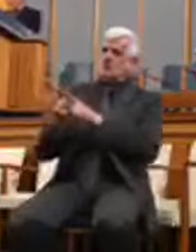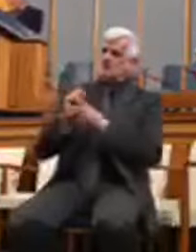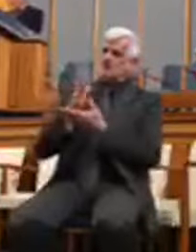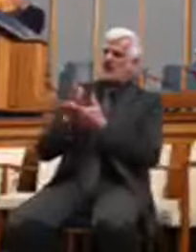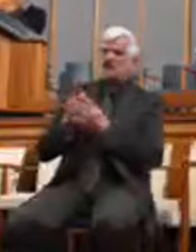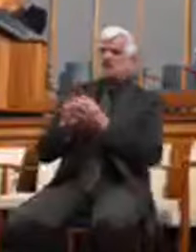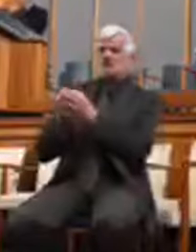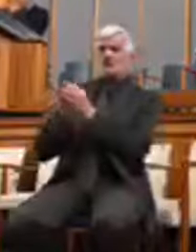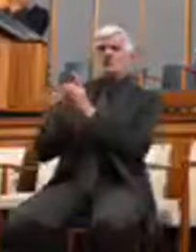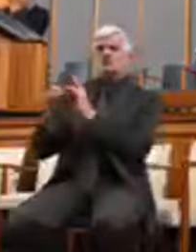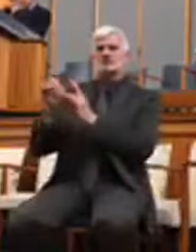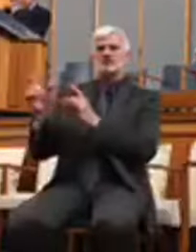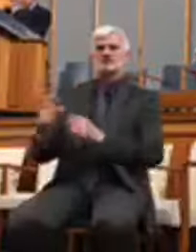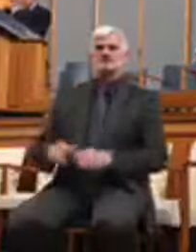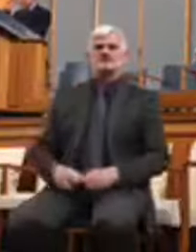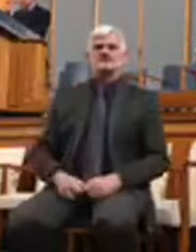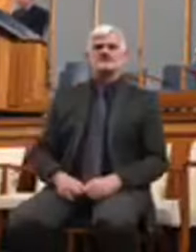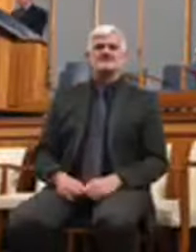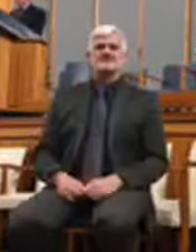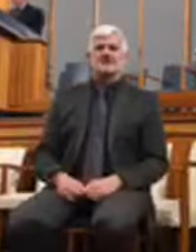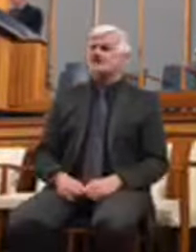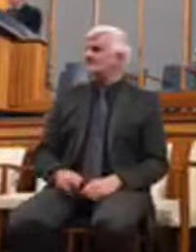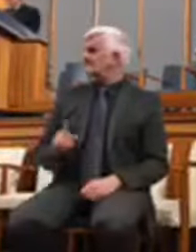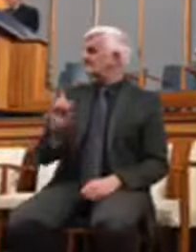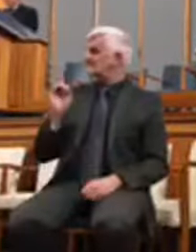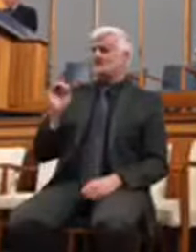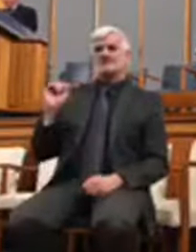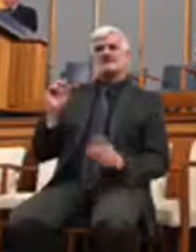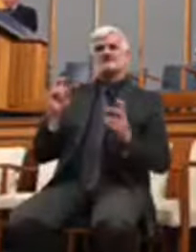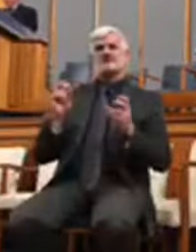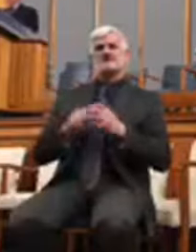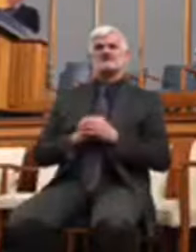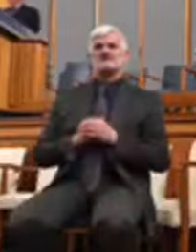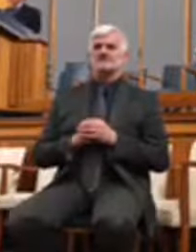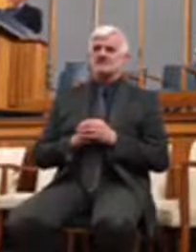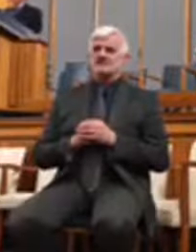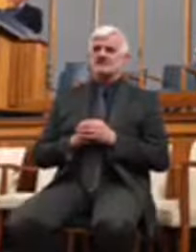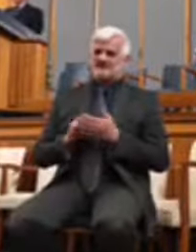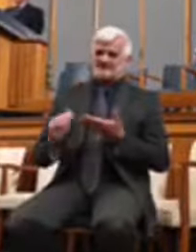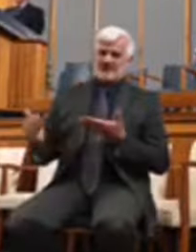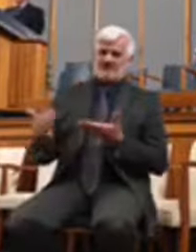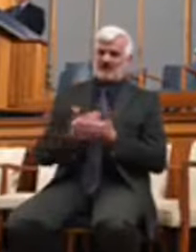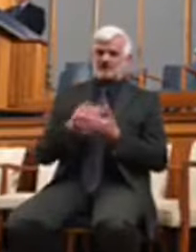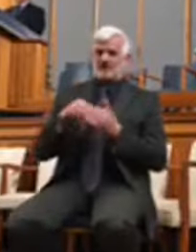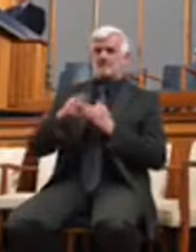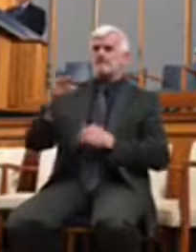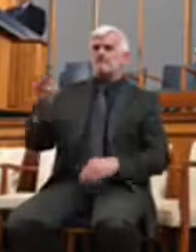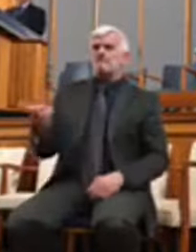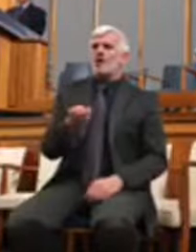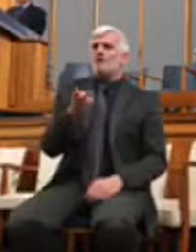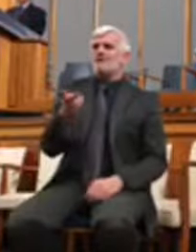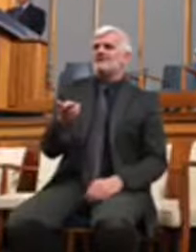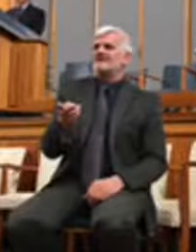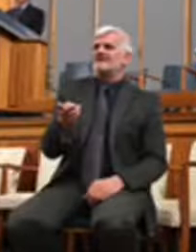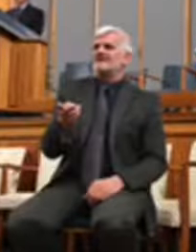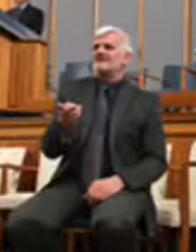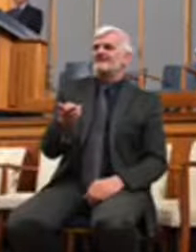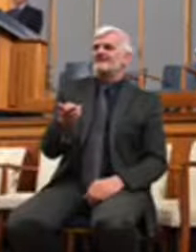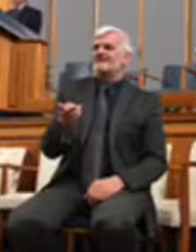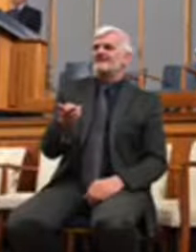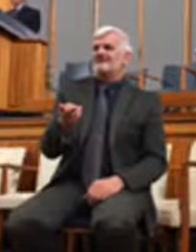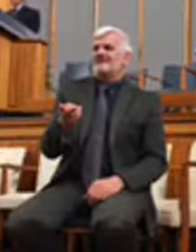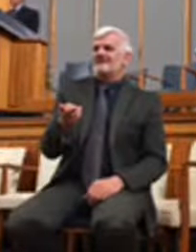So, my title tonight is the Duet of Salvation. I could have spoken about the solo